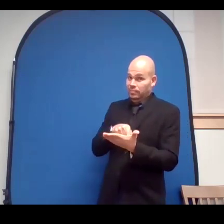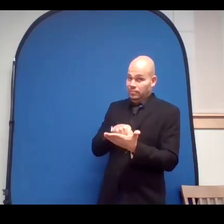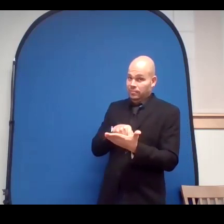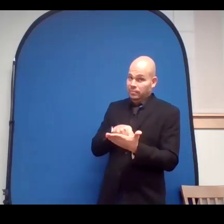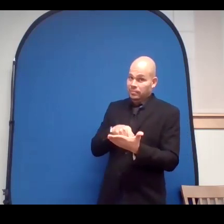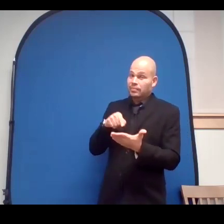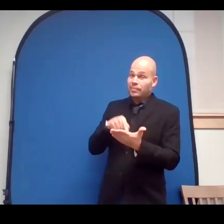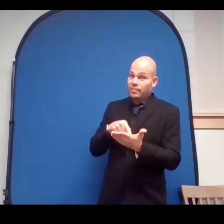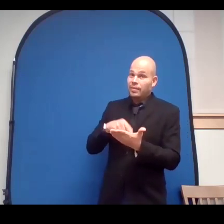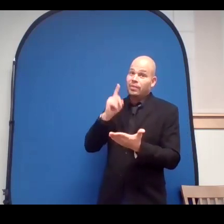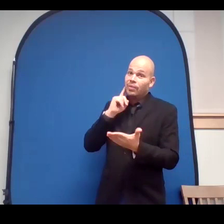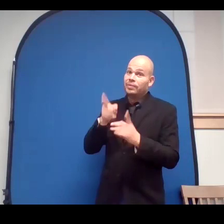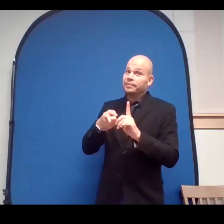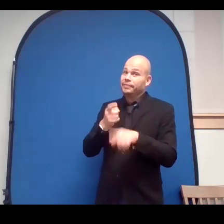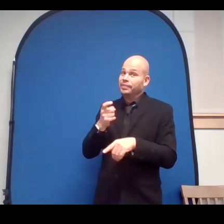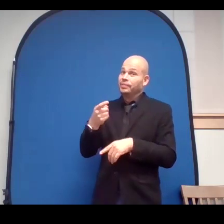Sergeant Hodgson.